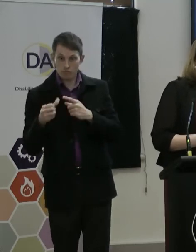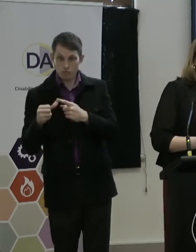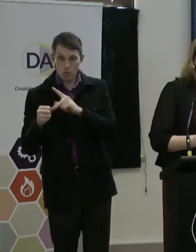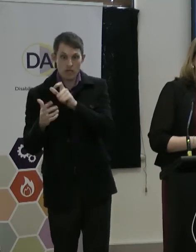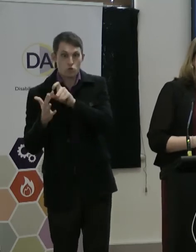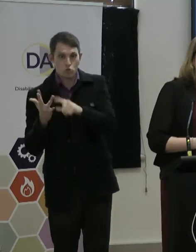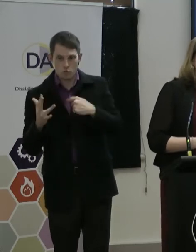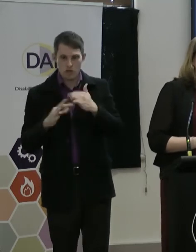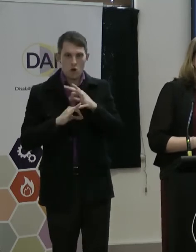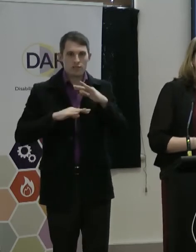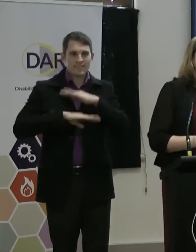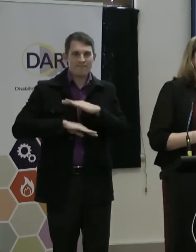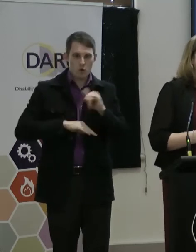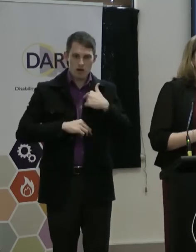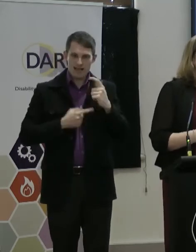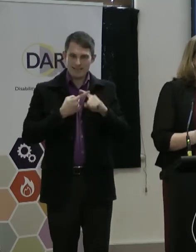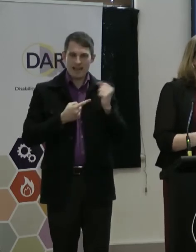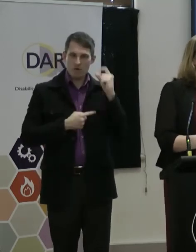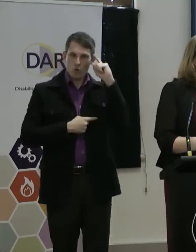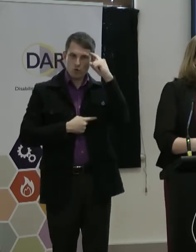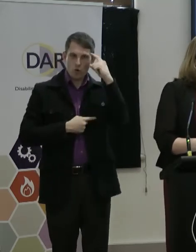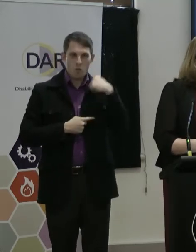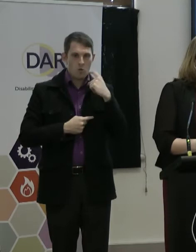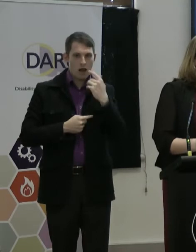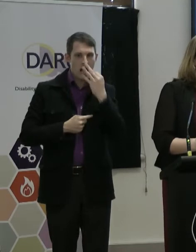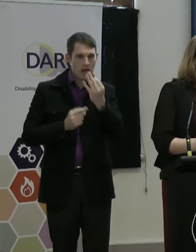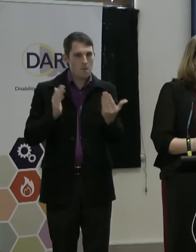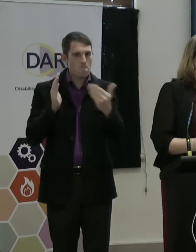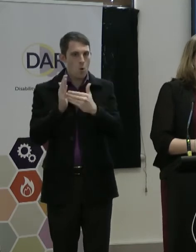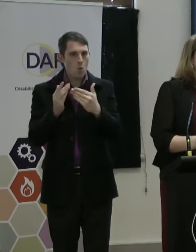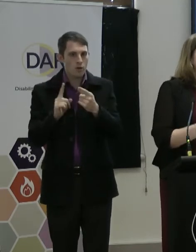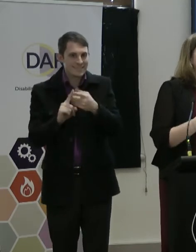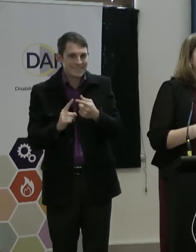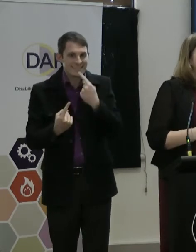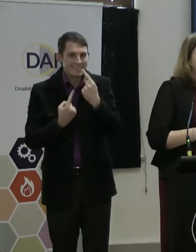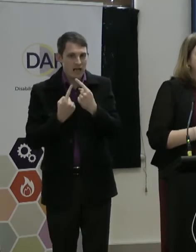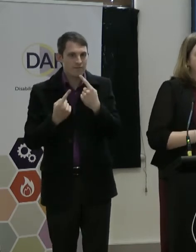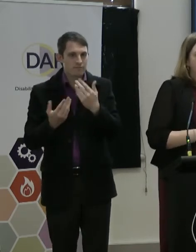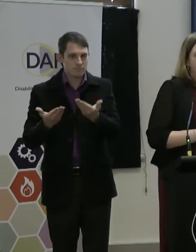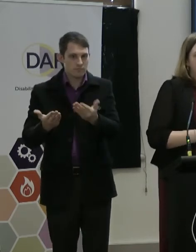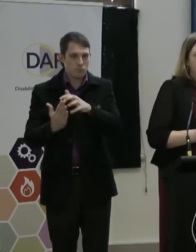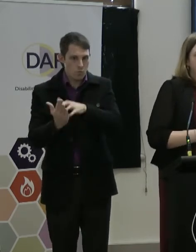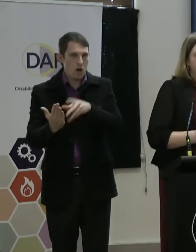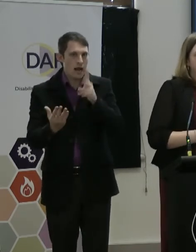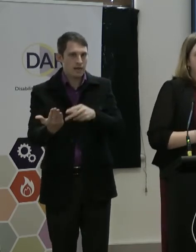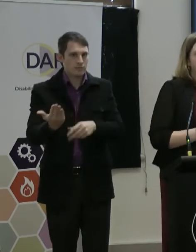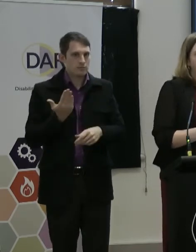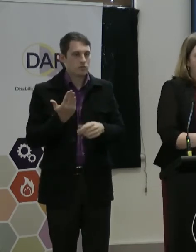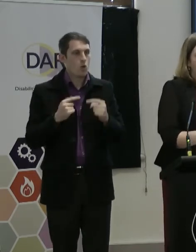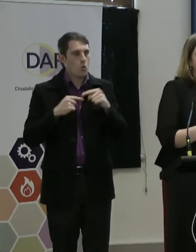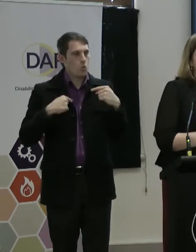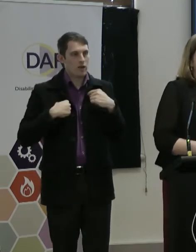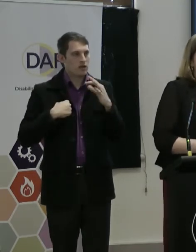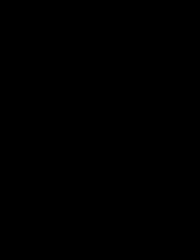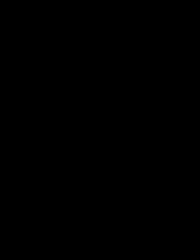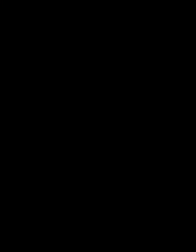we continue to have concerns, then we will ask for more detailed information from them. So we don't actually do the investigations ourselves, we